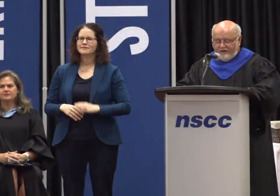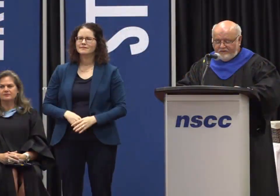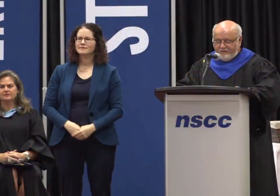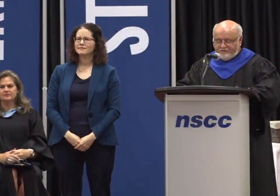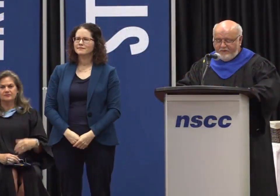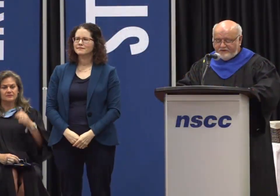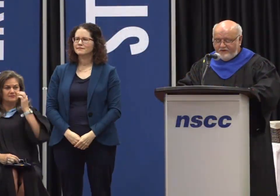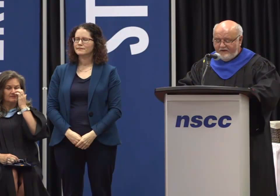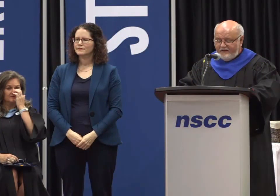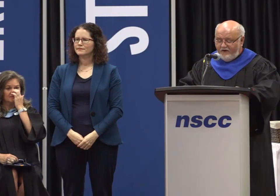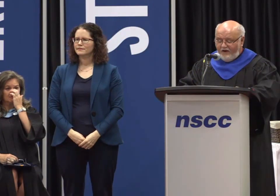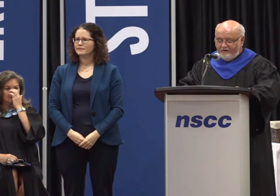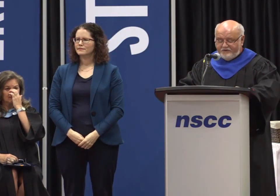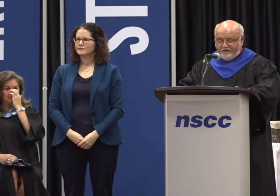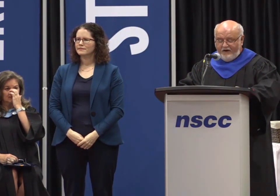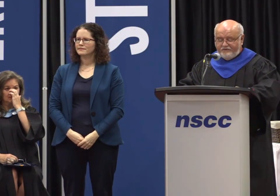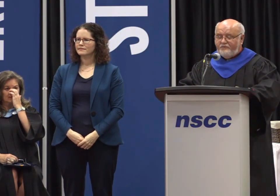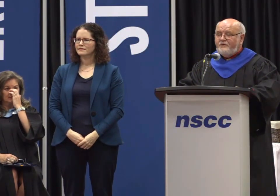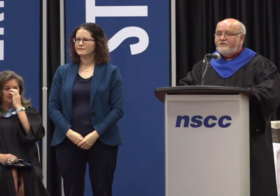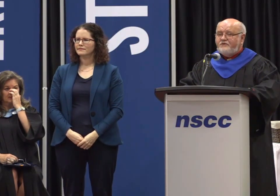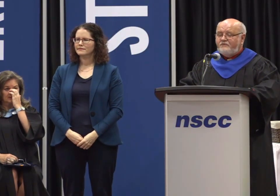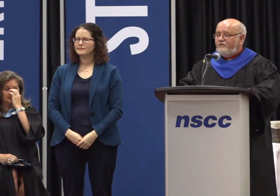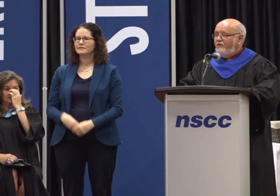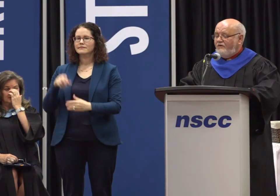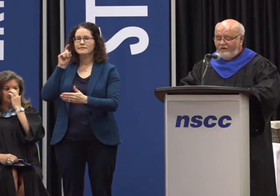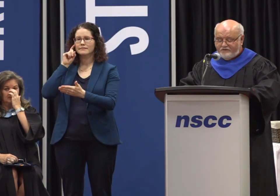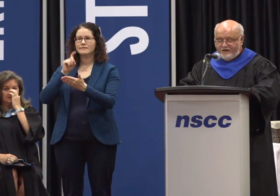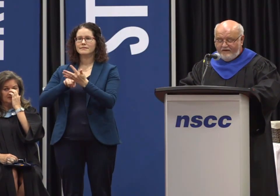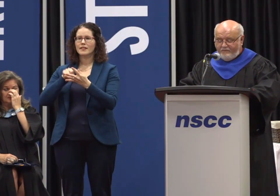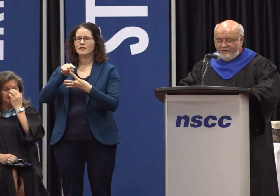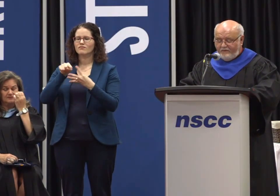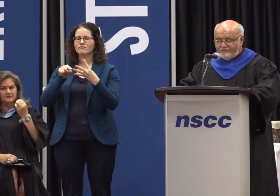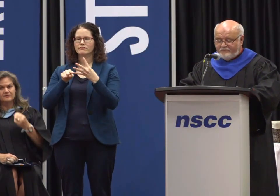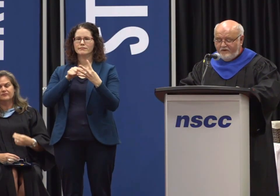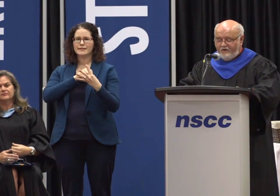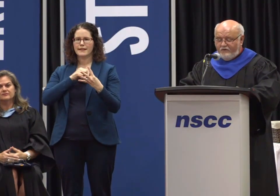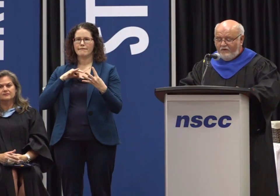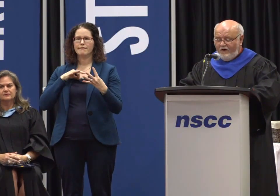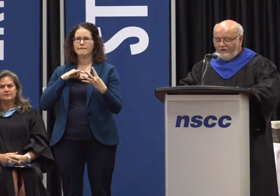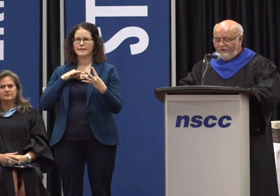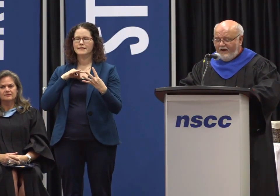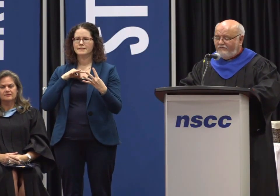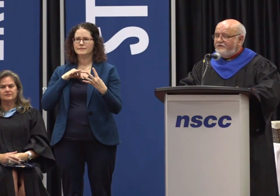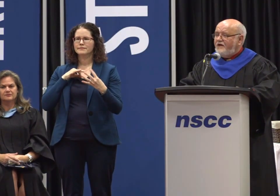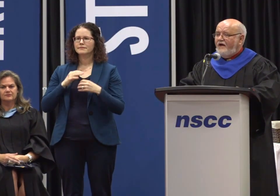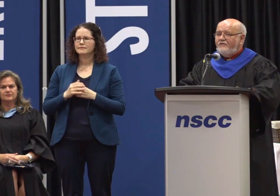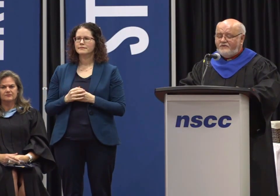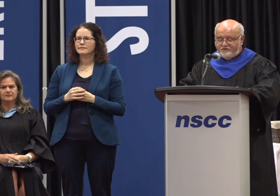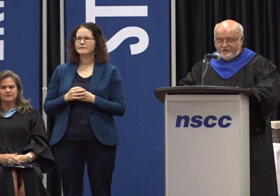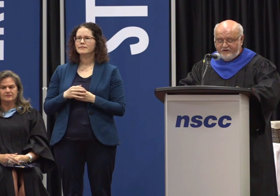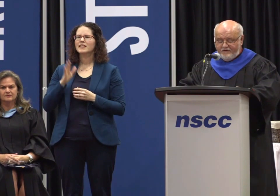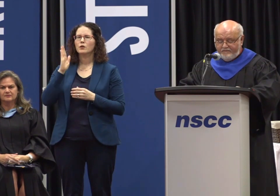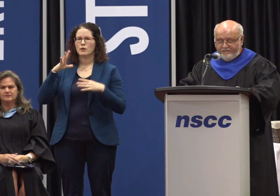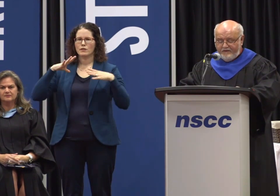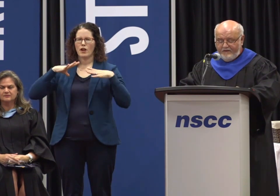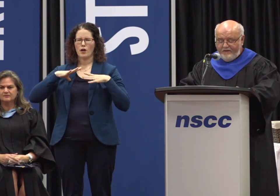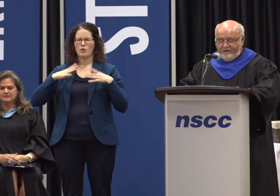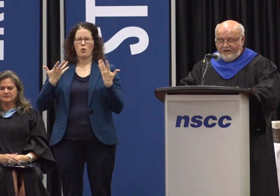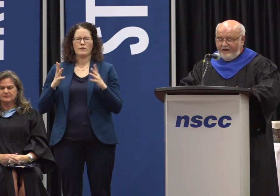I would like to especially acknowledge the contribution of 4 of our staff members who are or have retired this